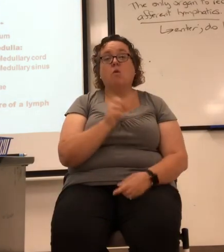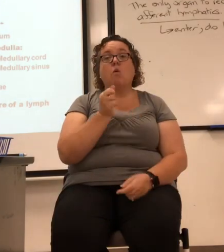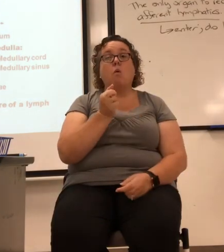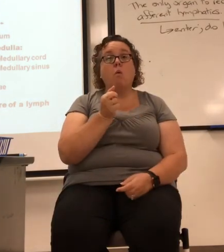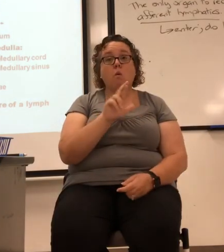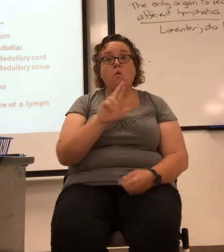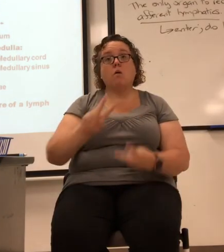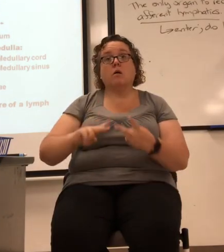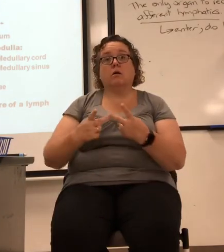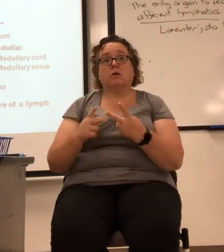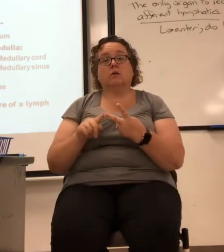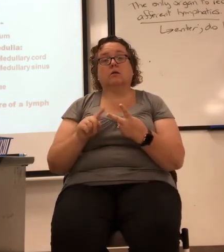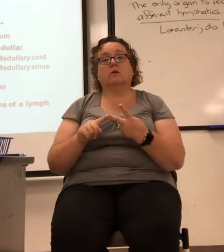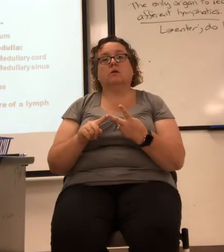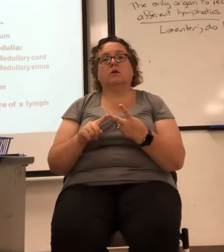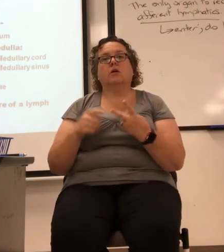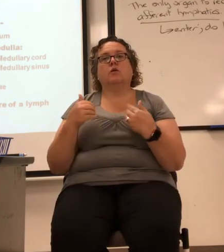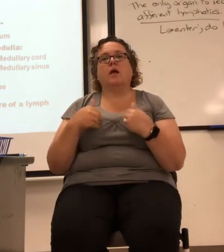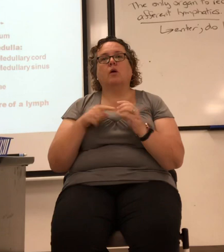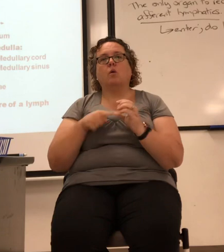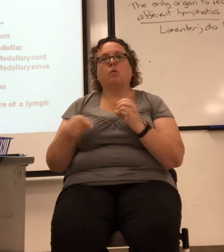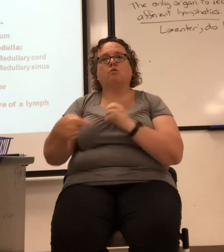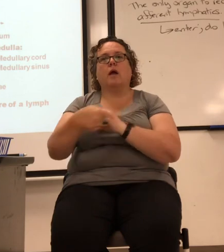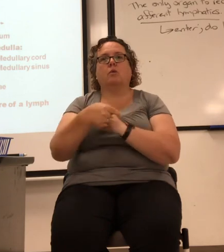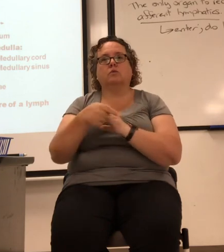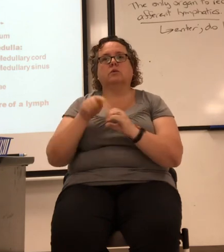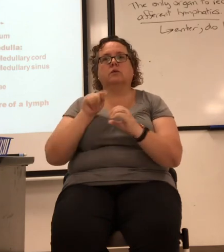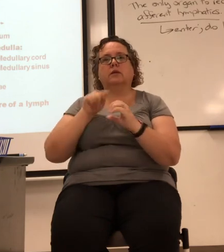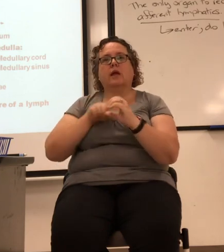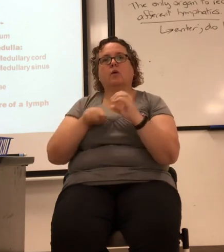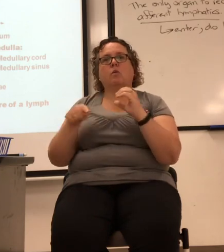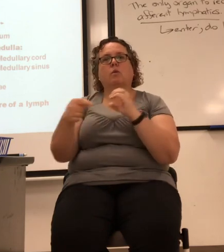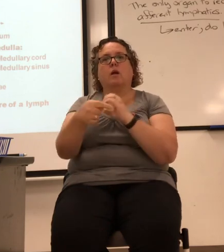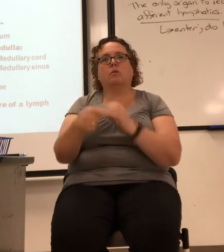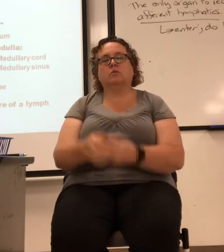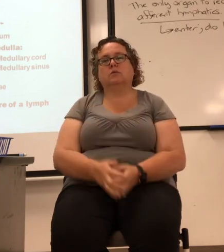Or you can go around.